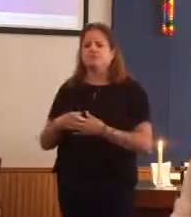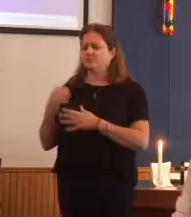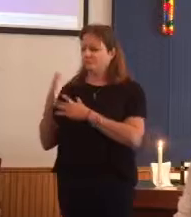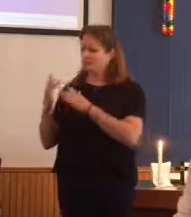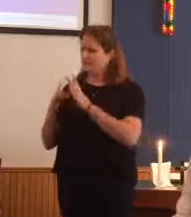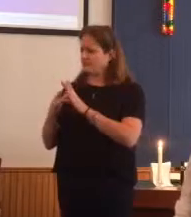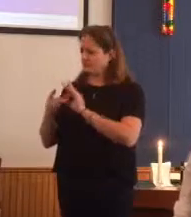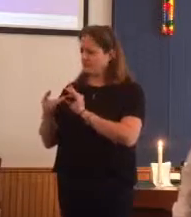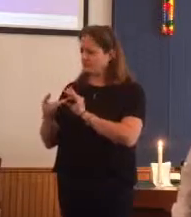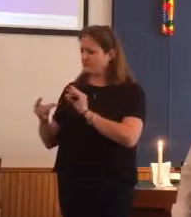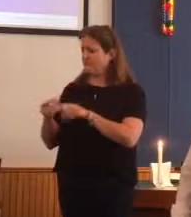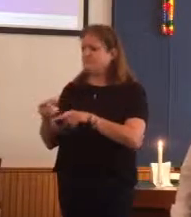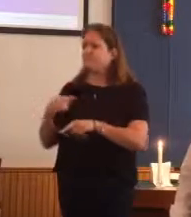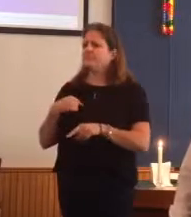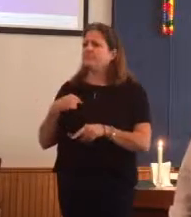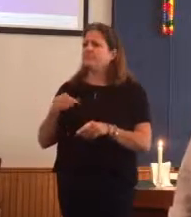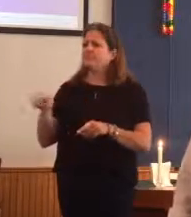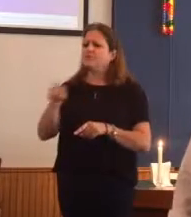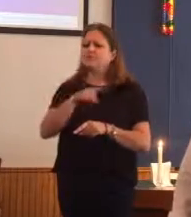how would you react?